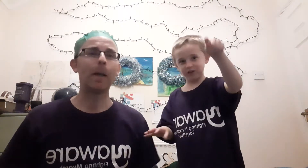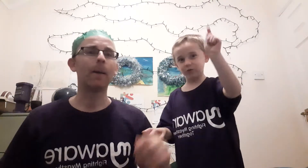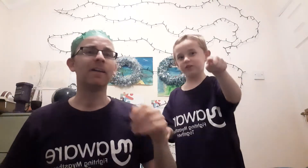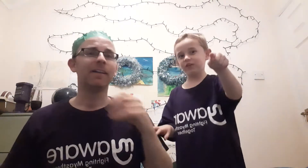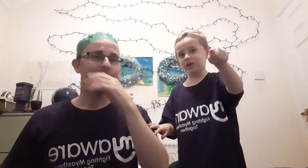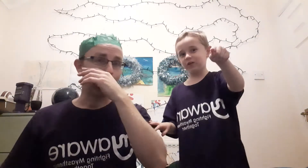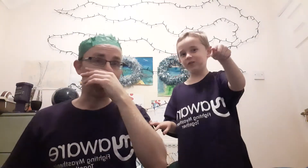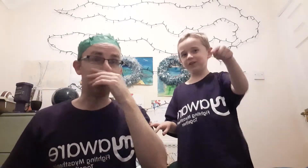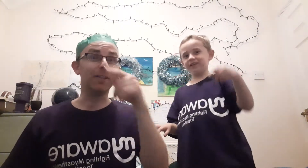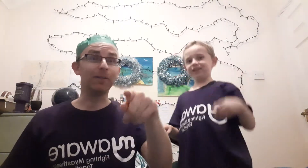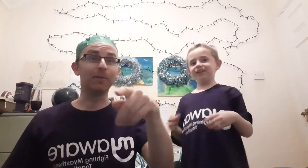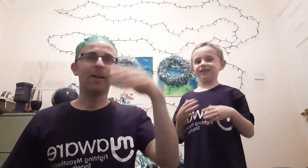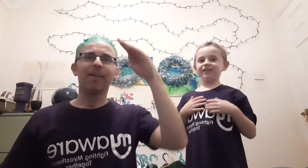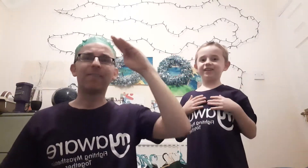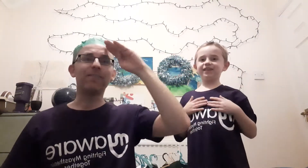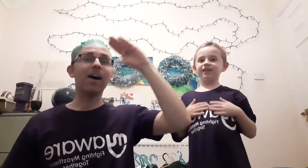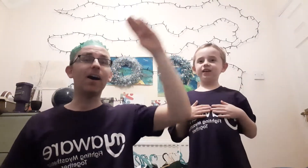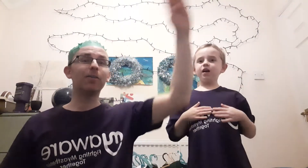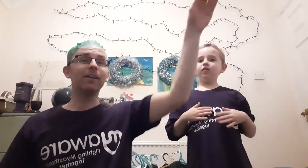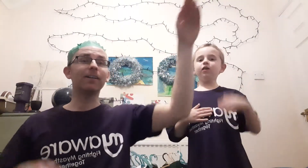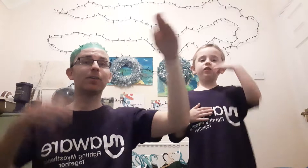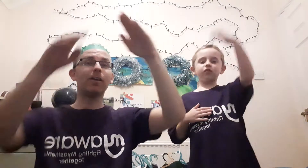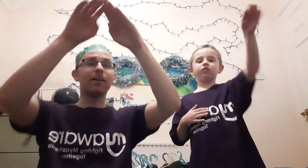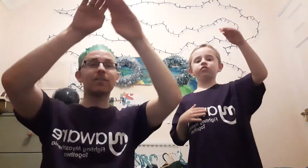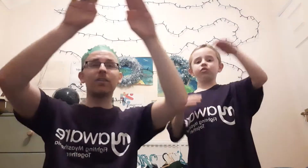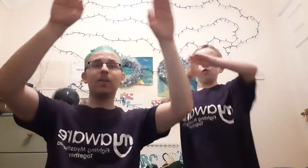you'll see you. And you. Far across the